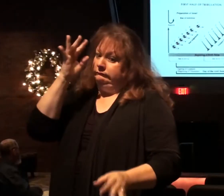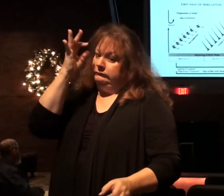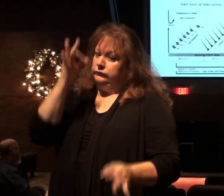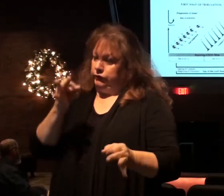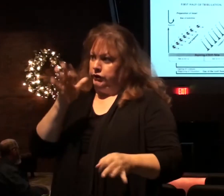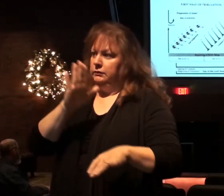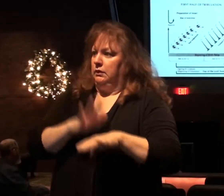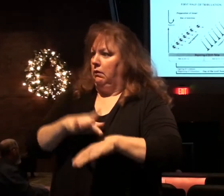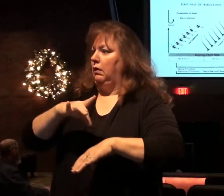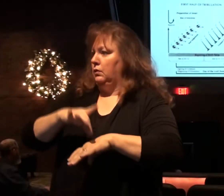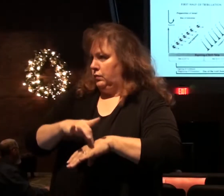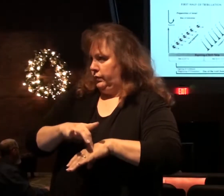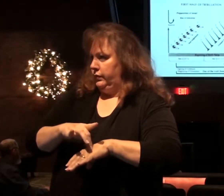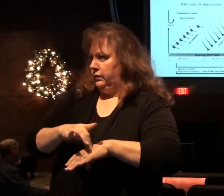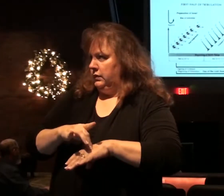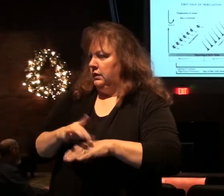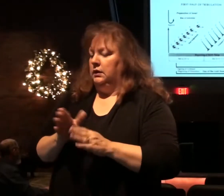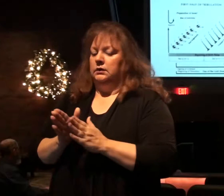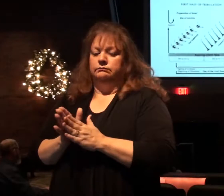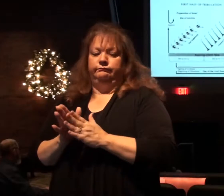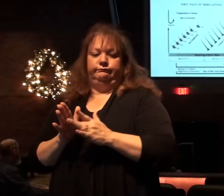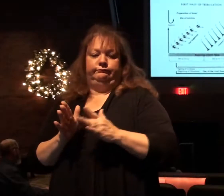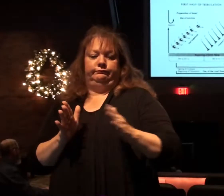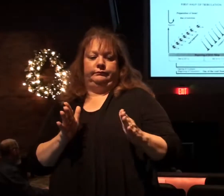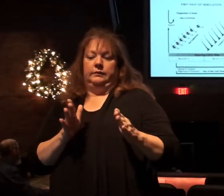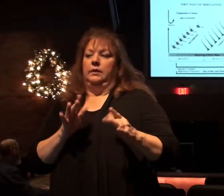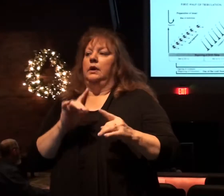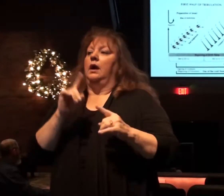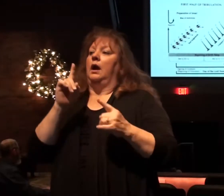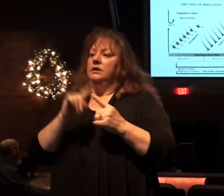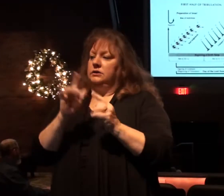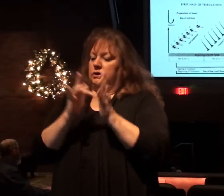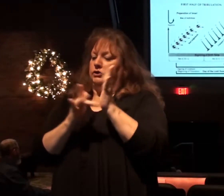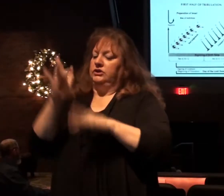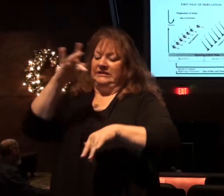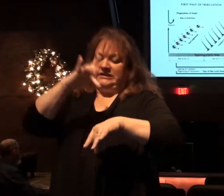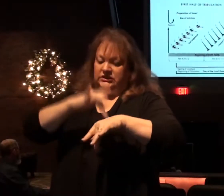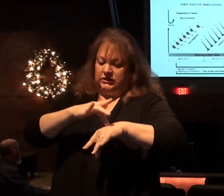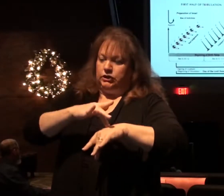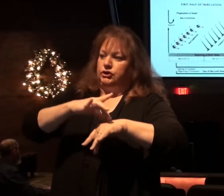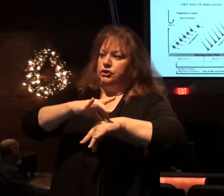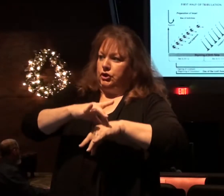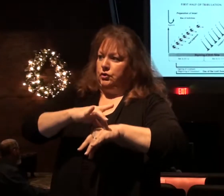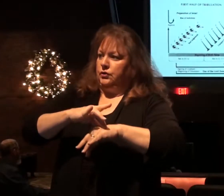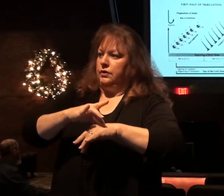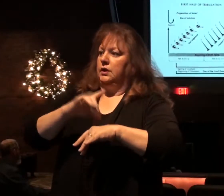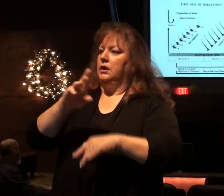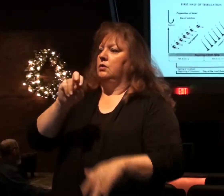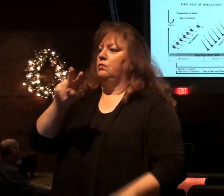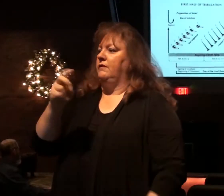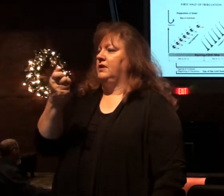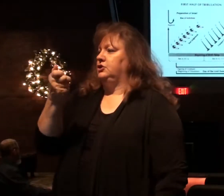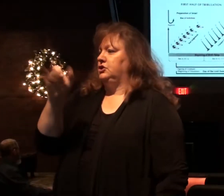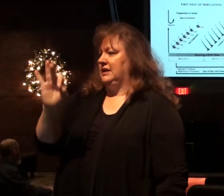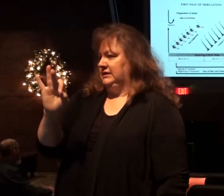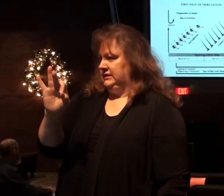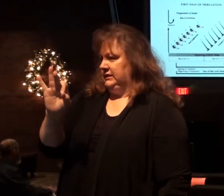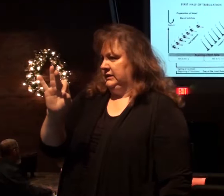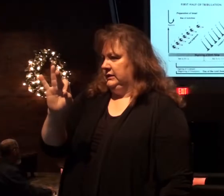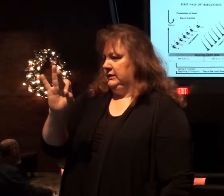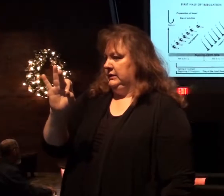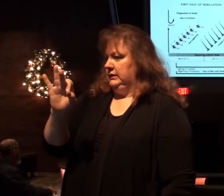the earth. That will carry us to the return of Christ in chapter 19. Now there are